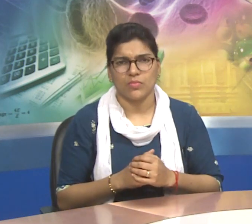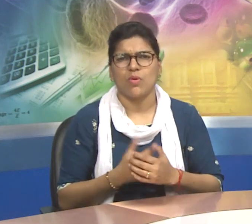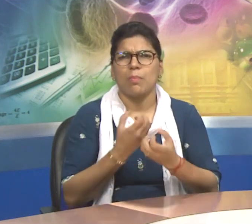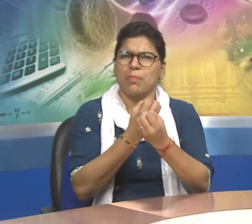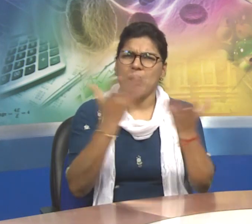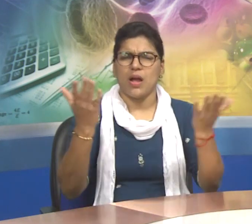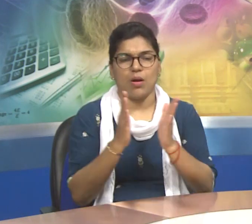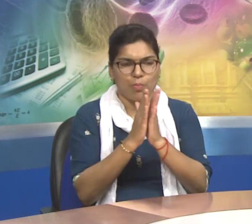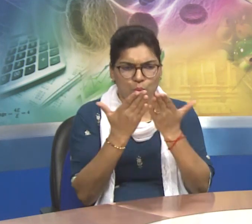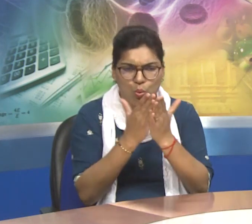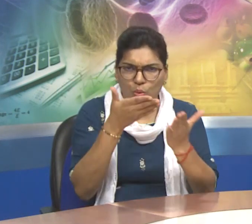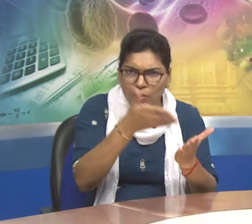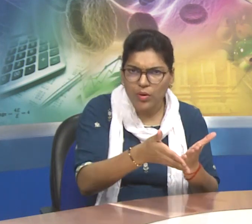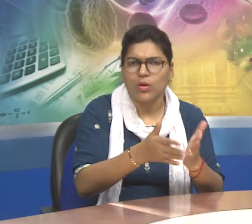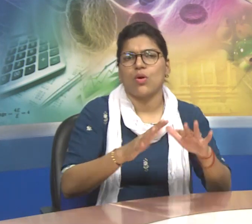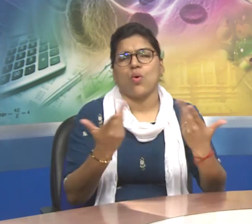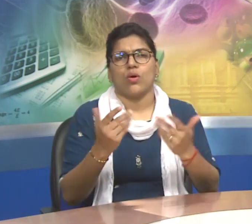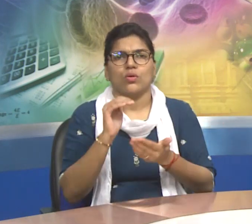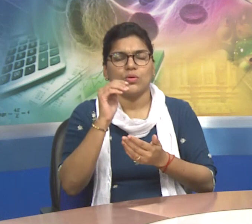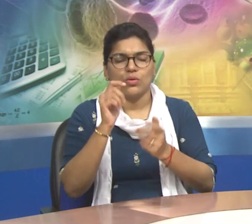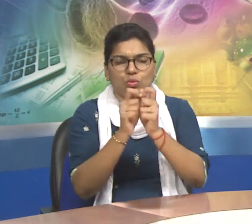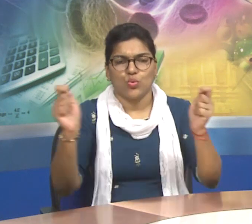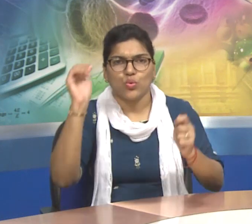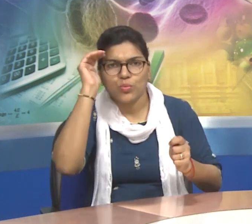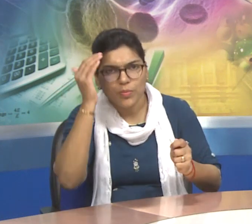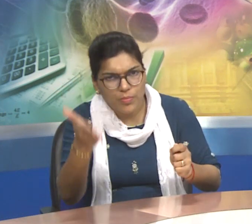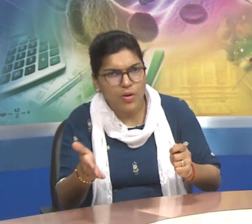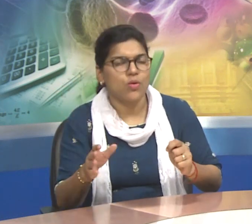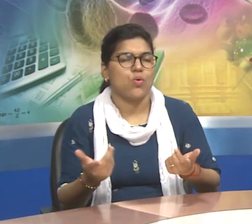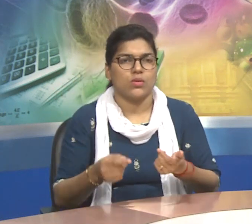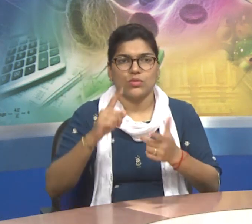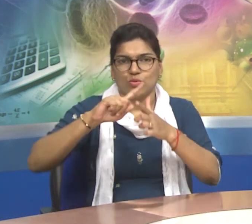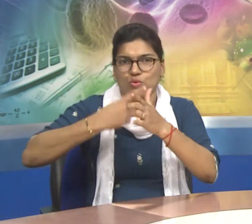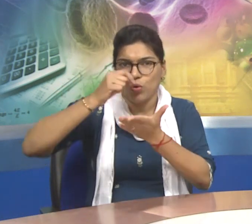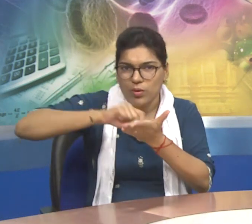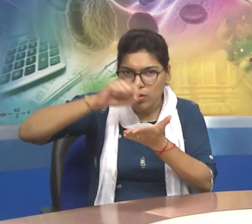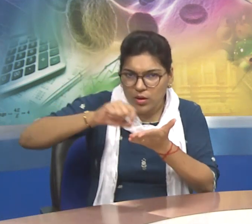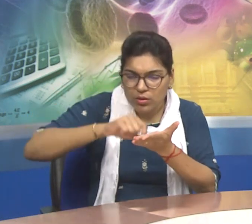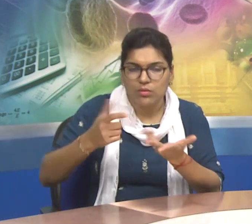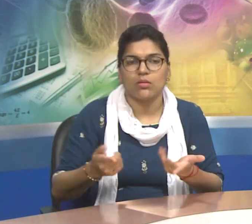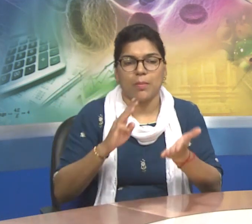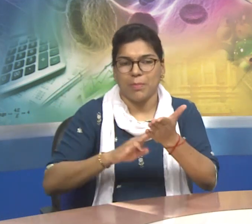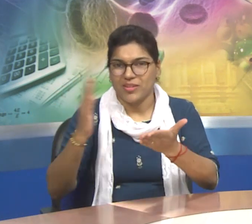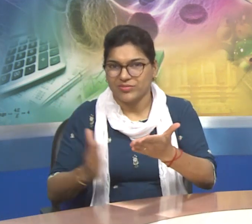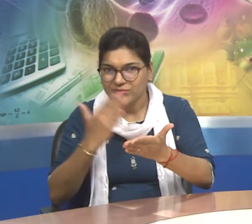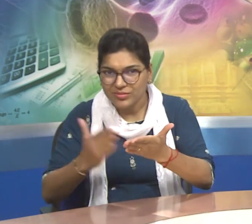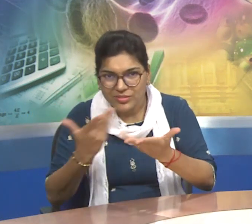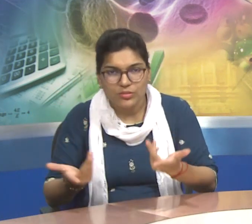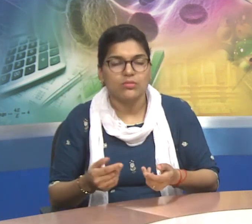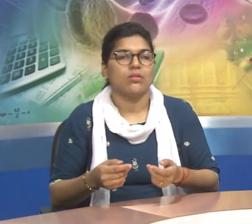Earlier, libraries procured, processed, organized and delivered various print resources